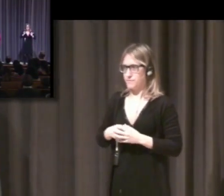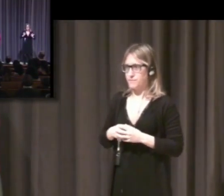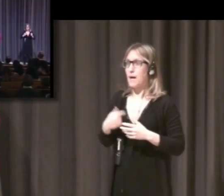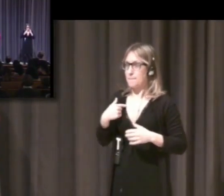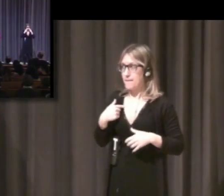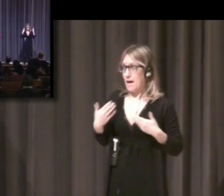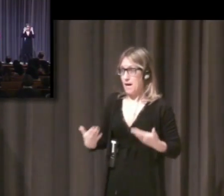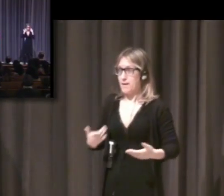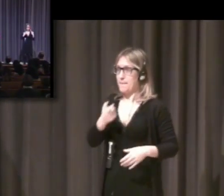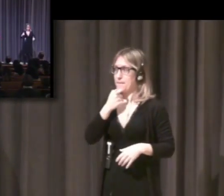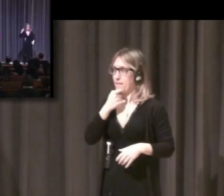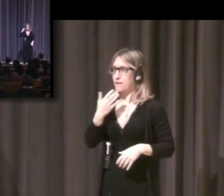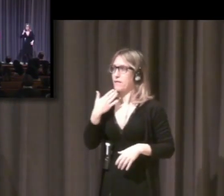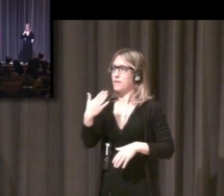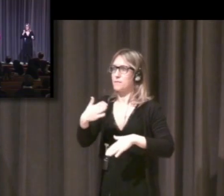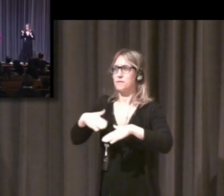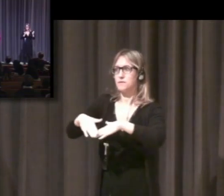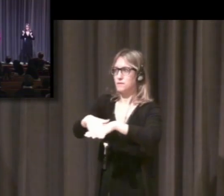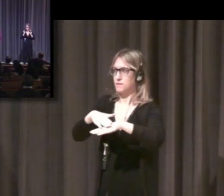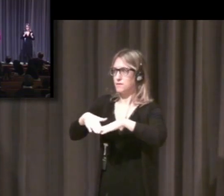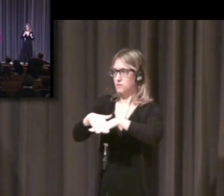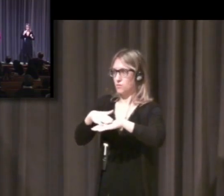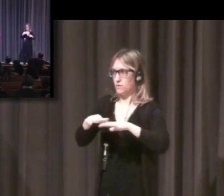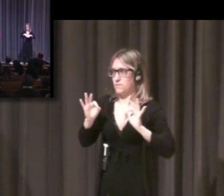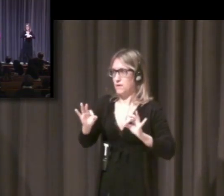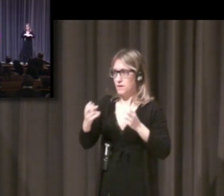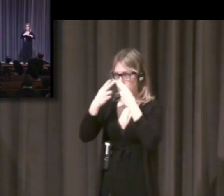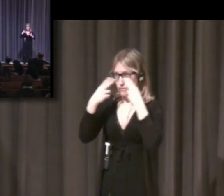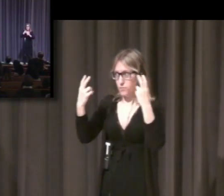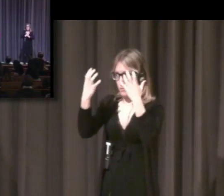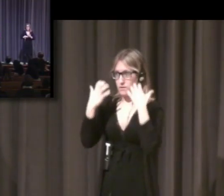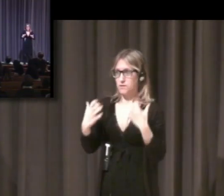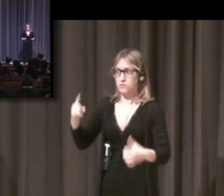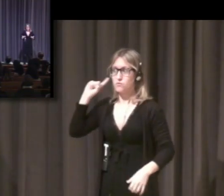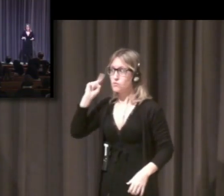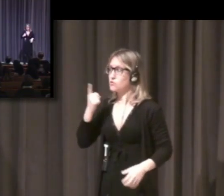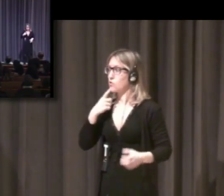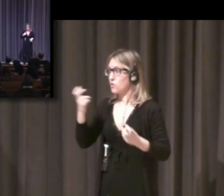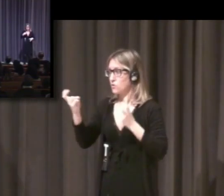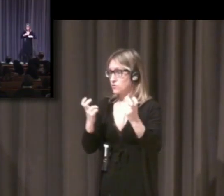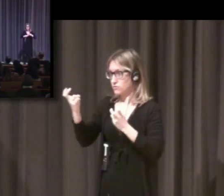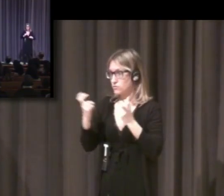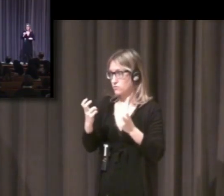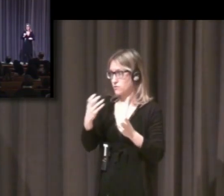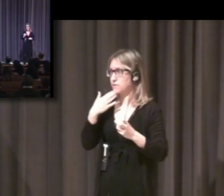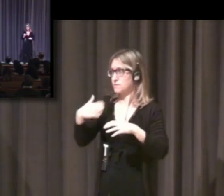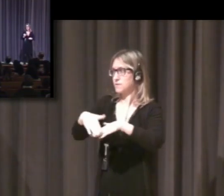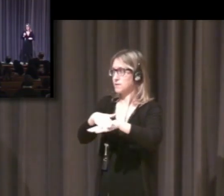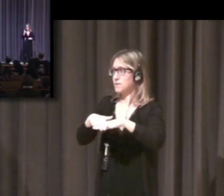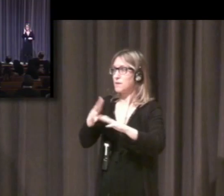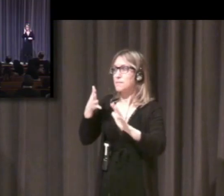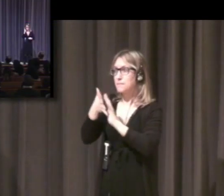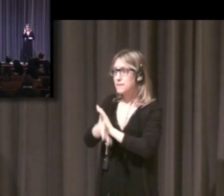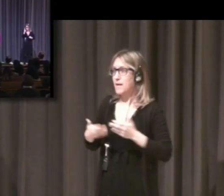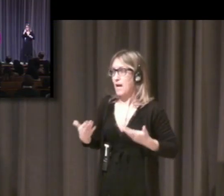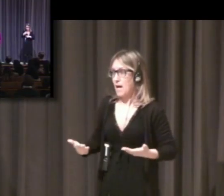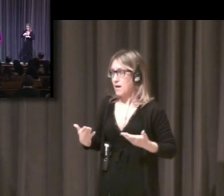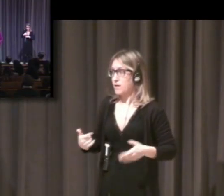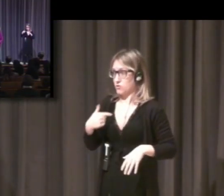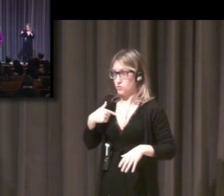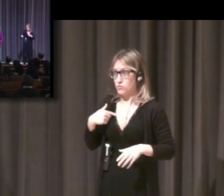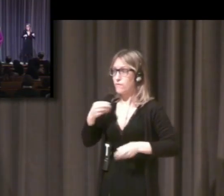audience because I'm going to play a section of a video in